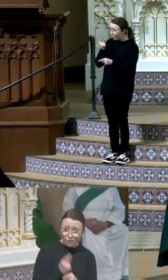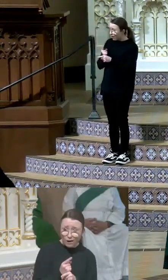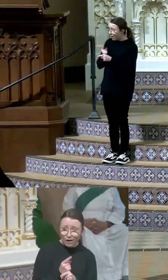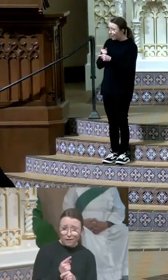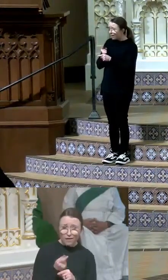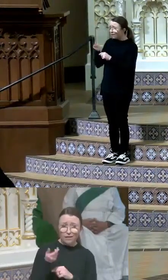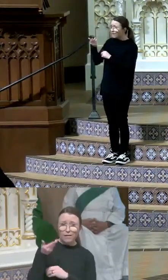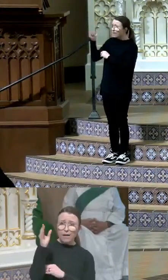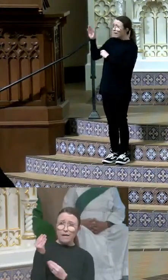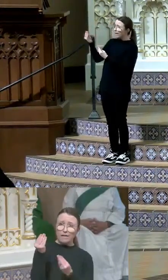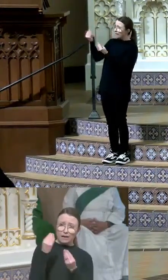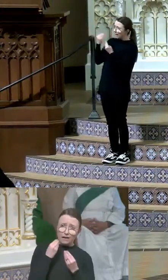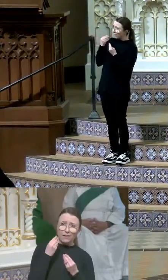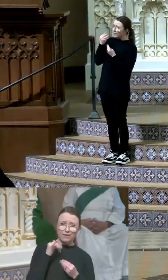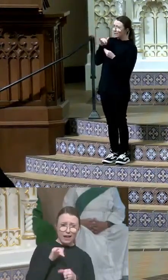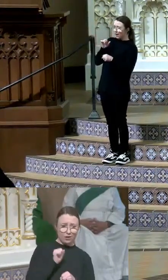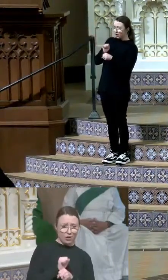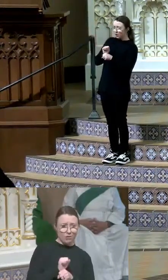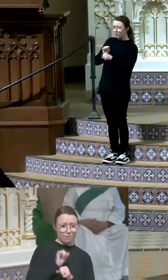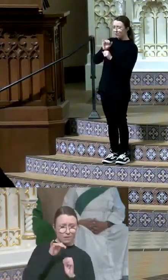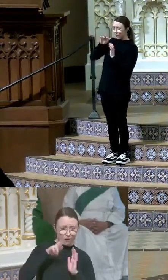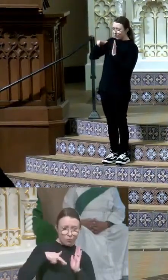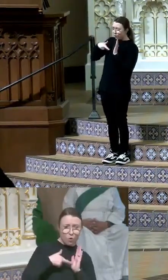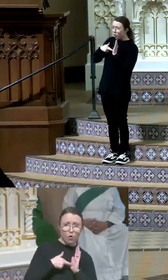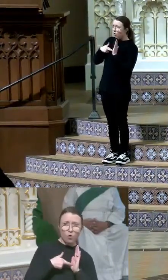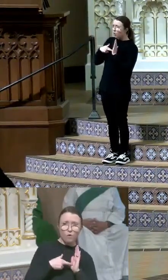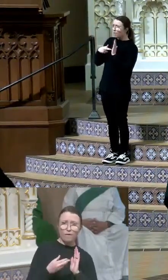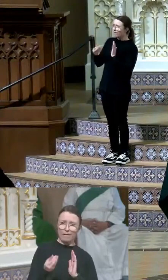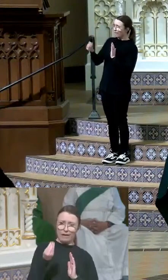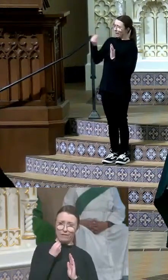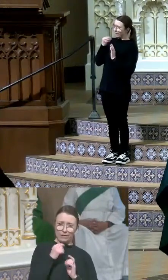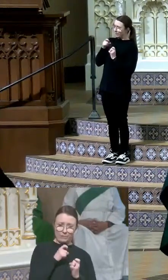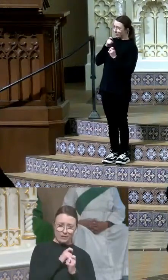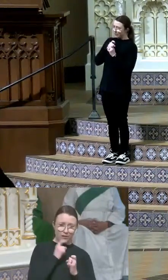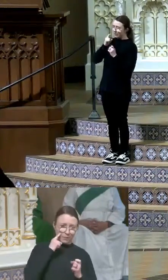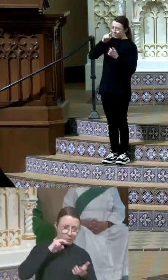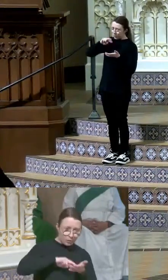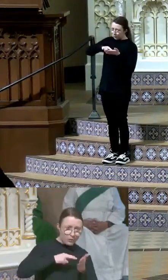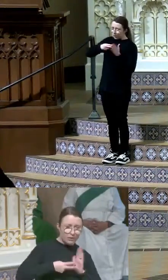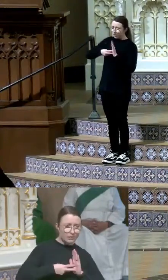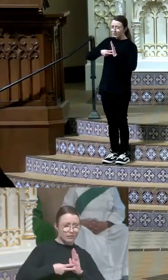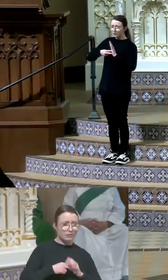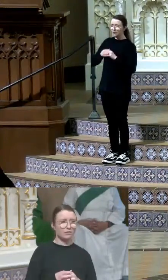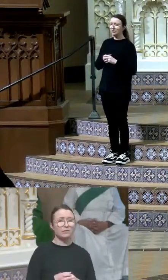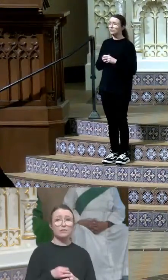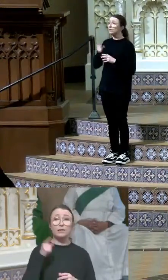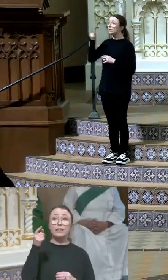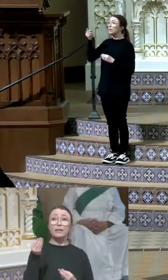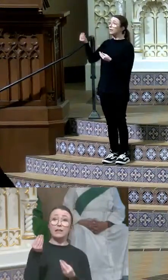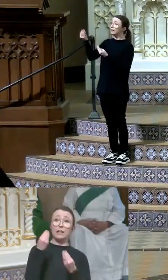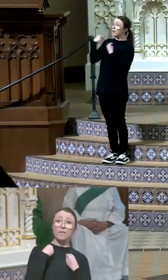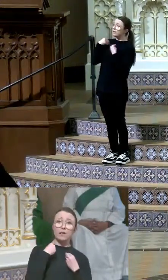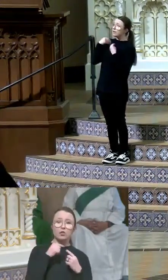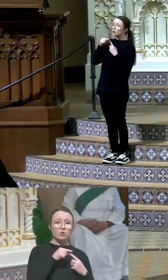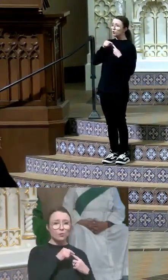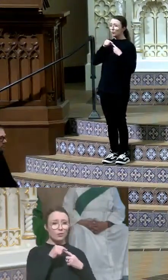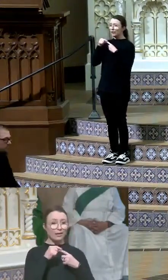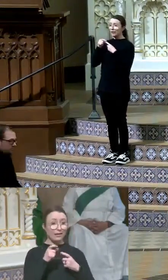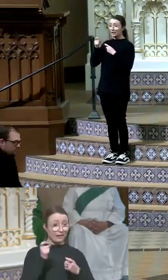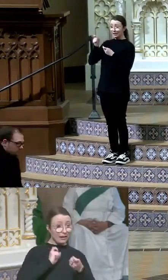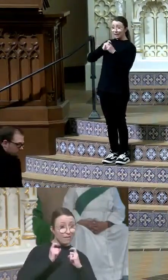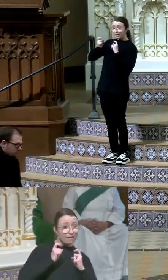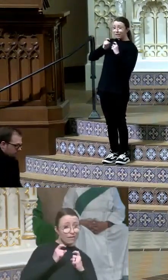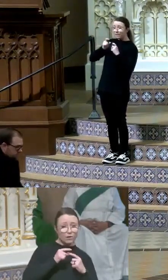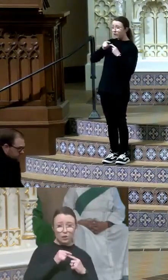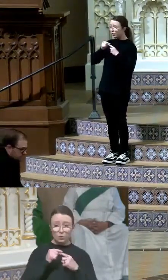a work to do, outfitted us with a unique brick of gifts and talents, and told us